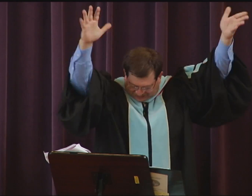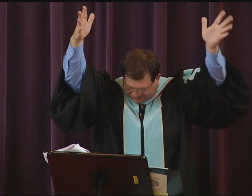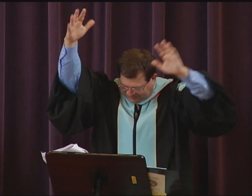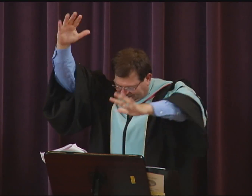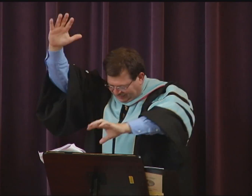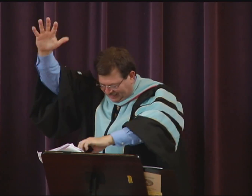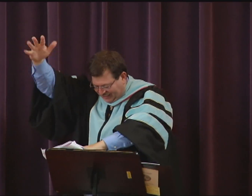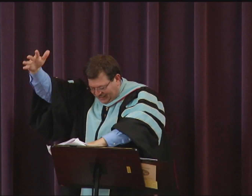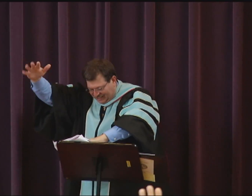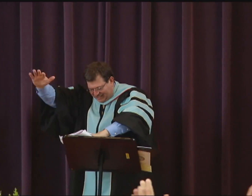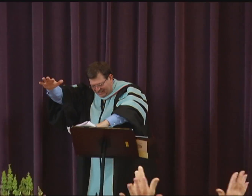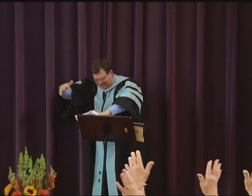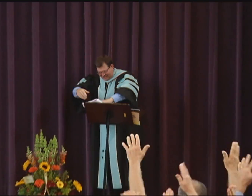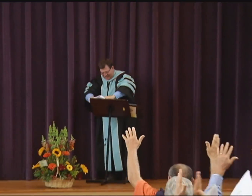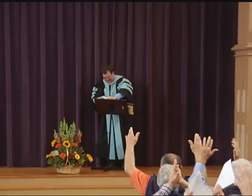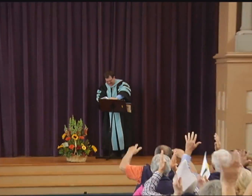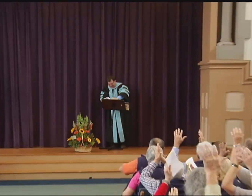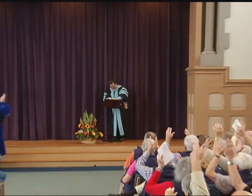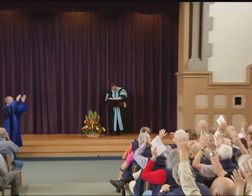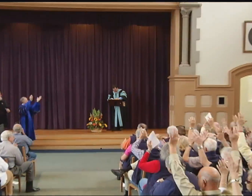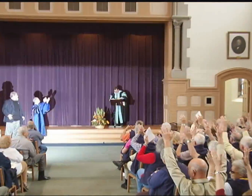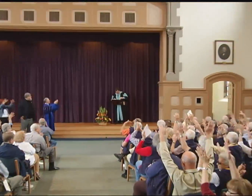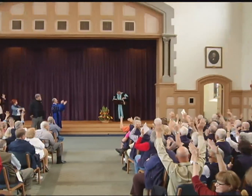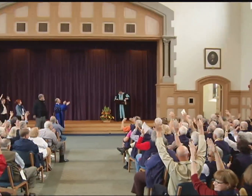Club. Congratulations.